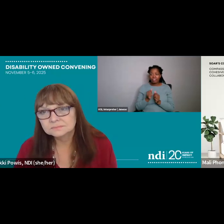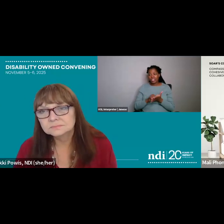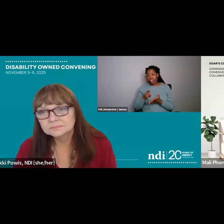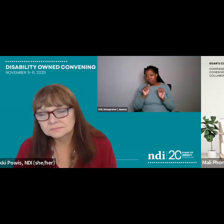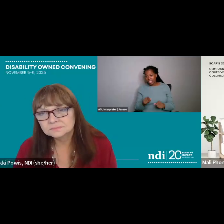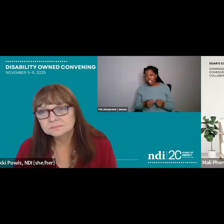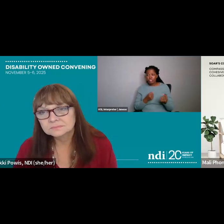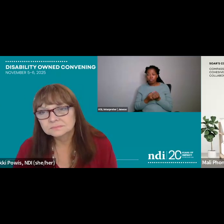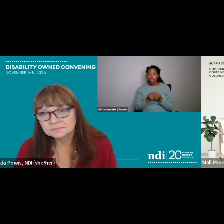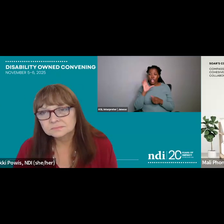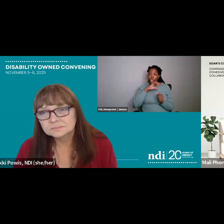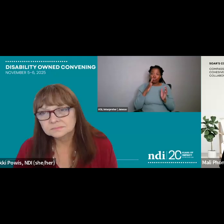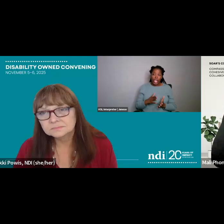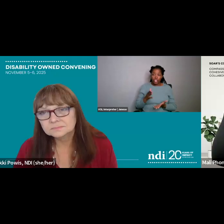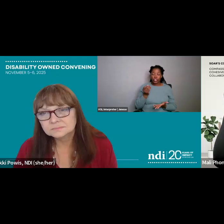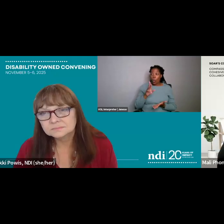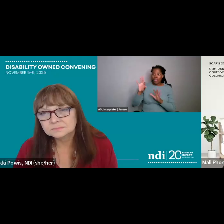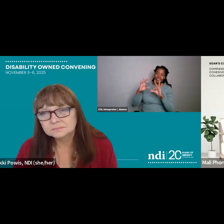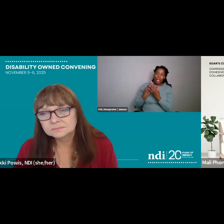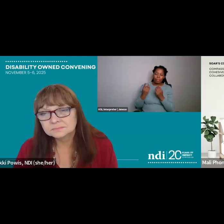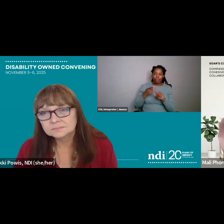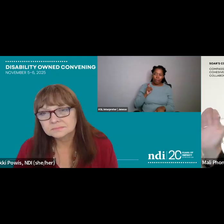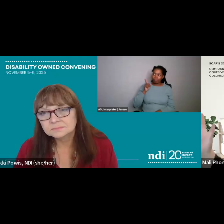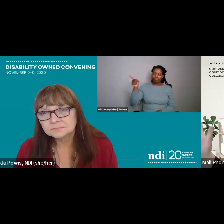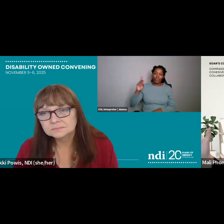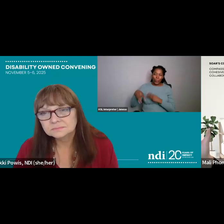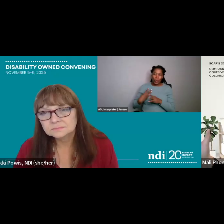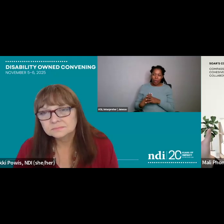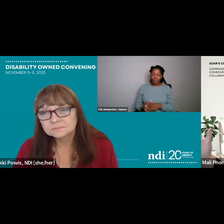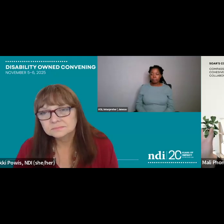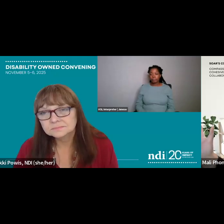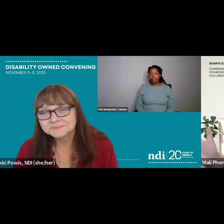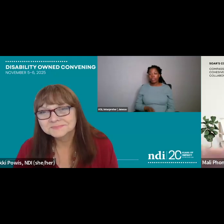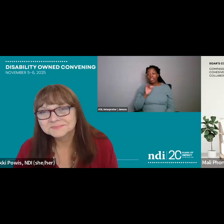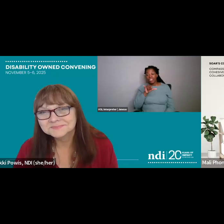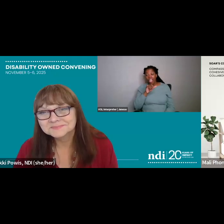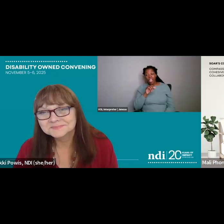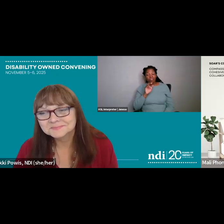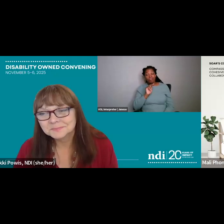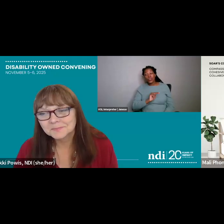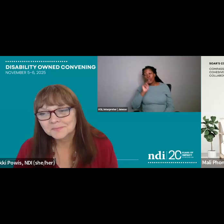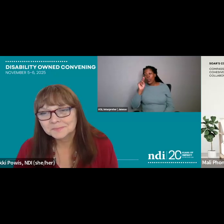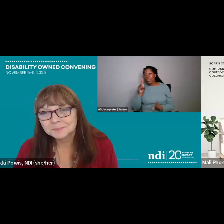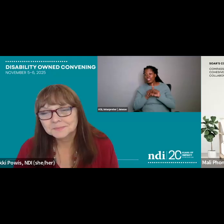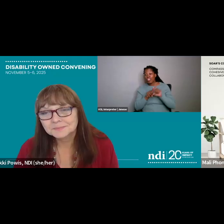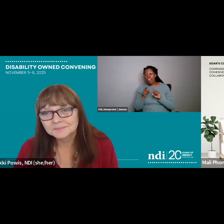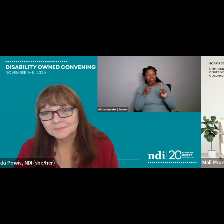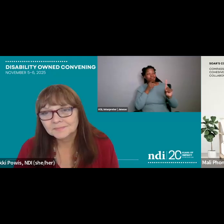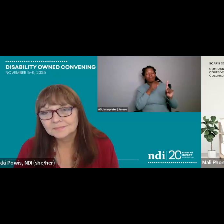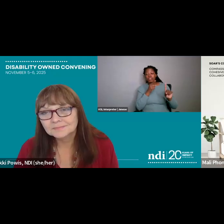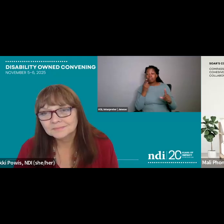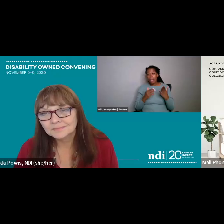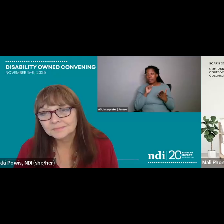world. And ultimately, my ultimate North Star is, maybe it won't happen in my lifetime, friends, but to eradicate